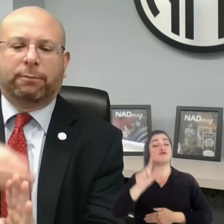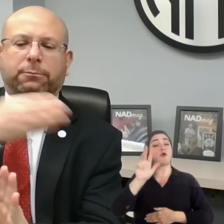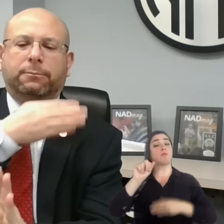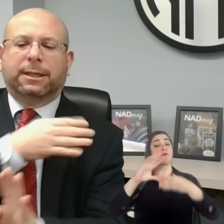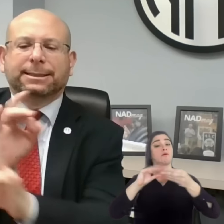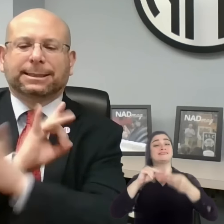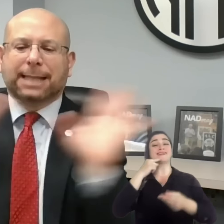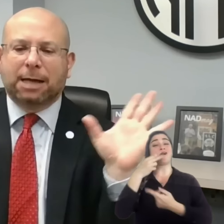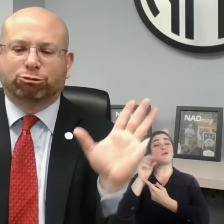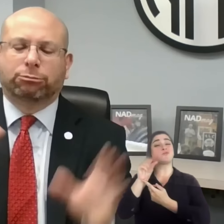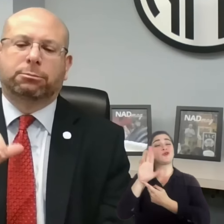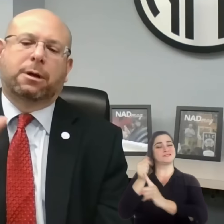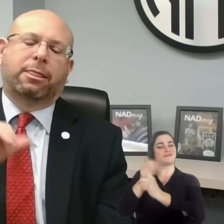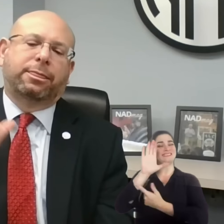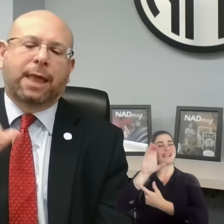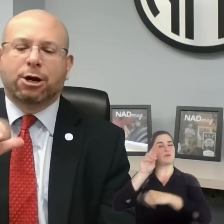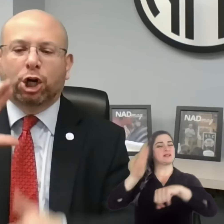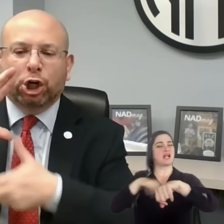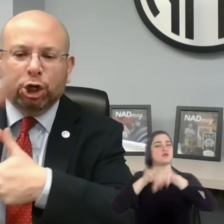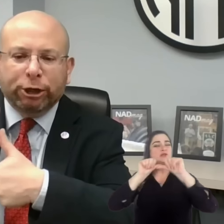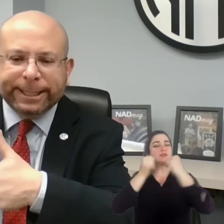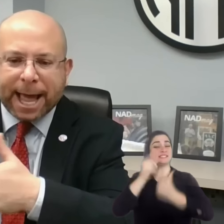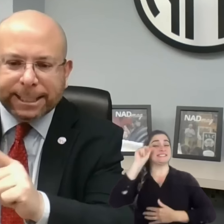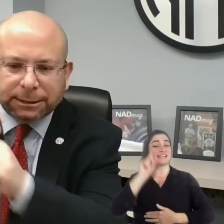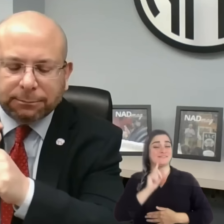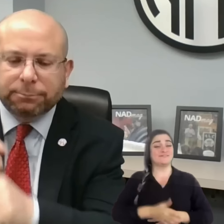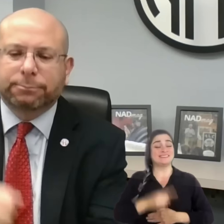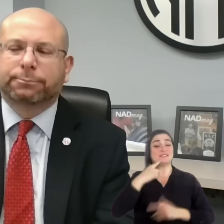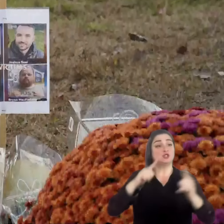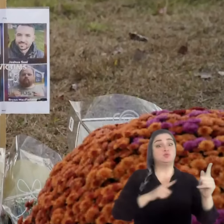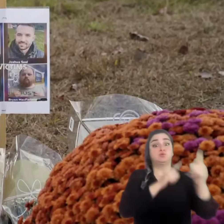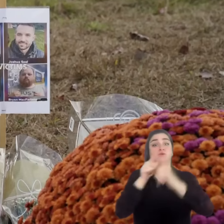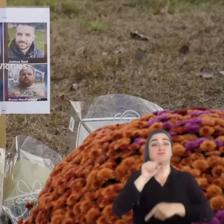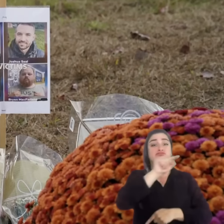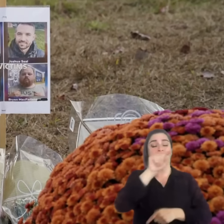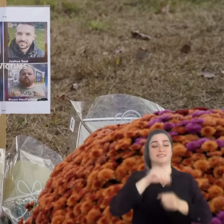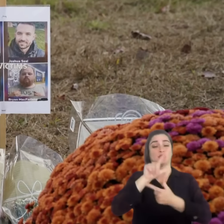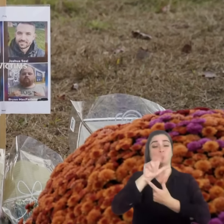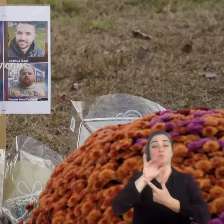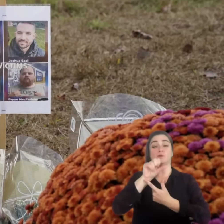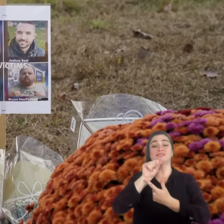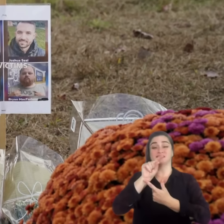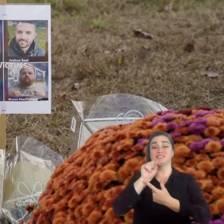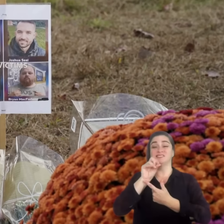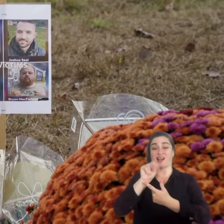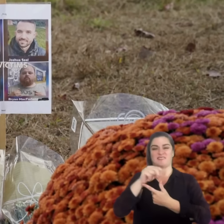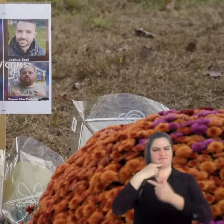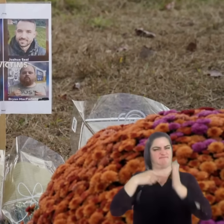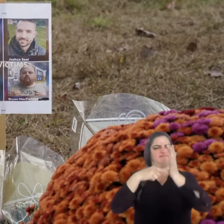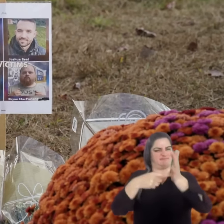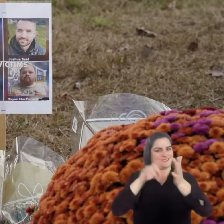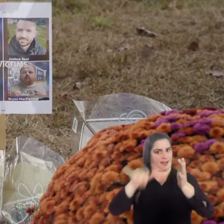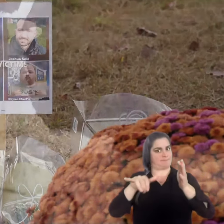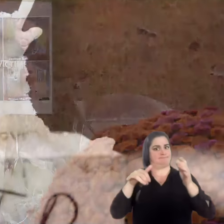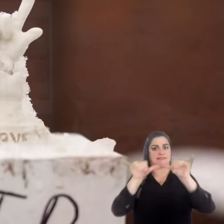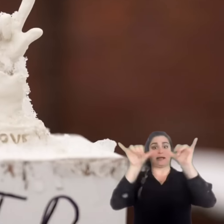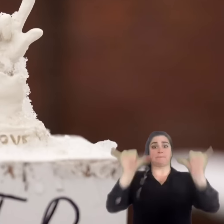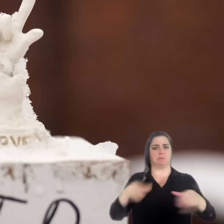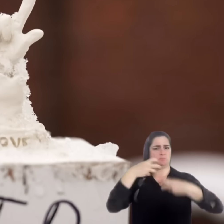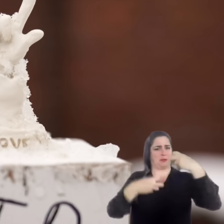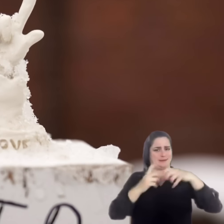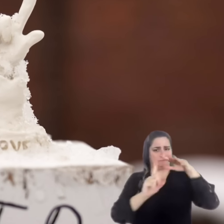MEGAN Howard Rosenblum is CEO of the National Association of the Deaf. He says the shooting in Lewiston highlighted systemic issues